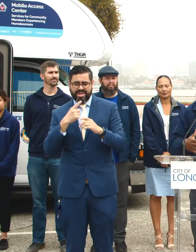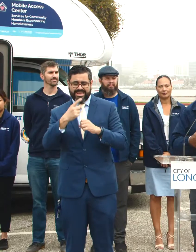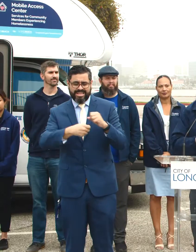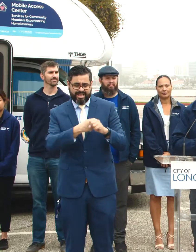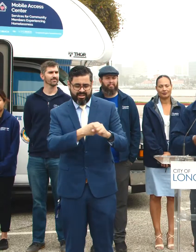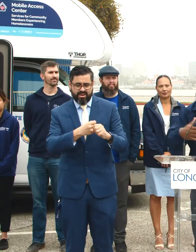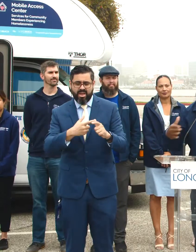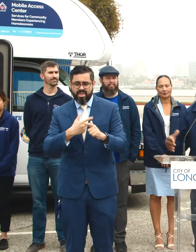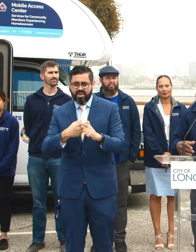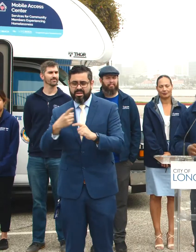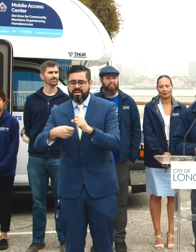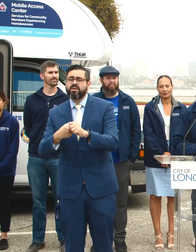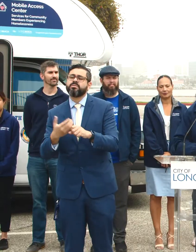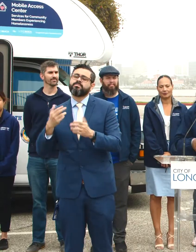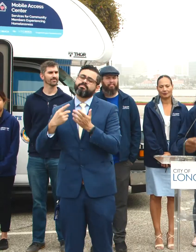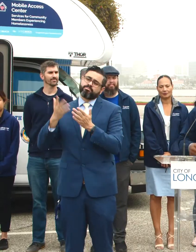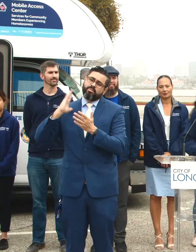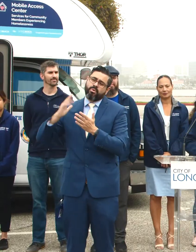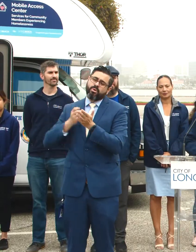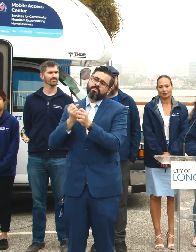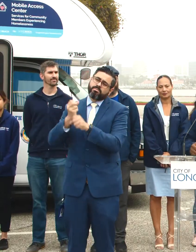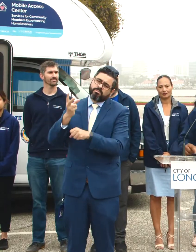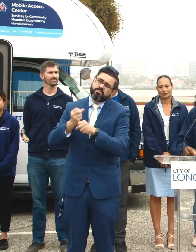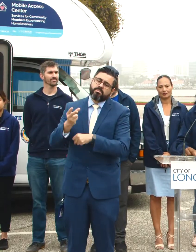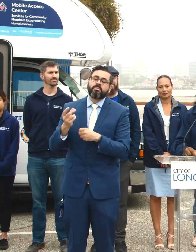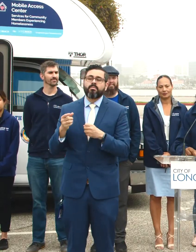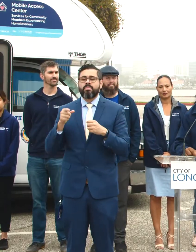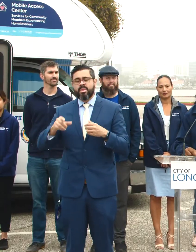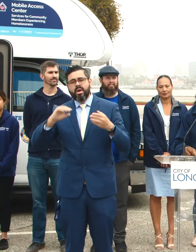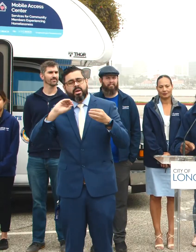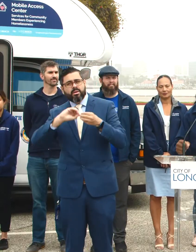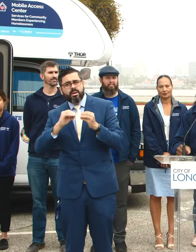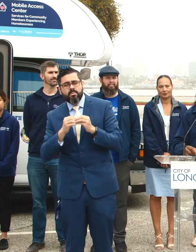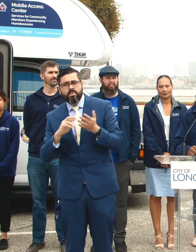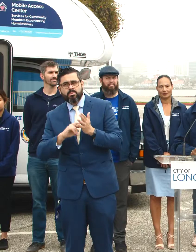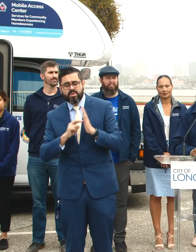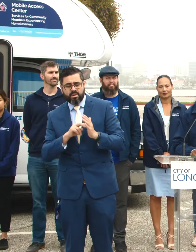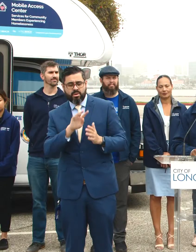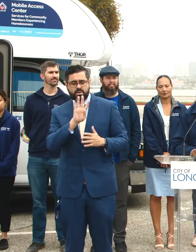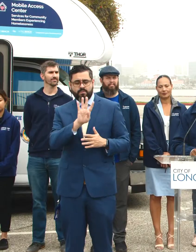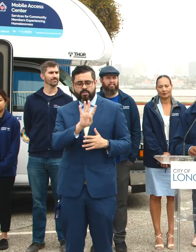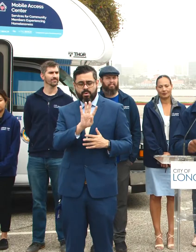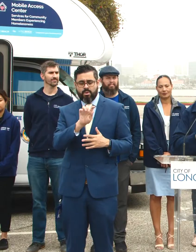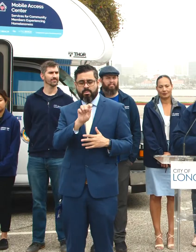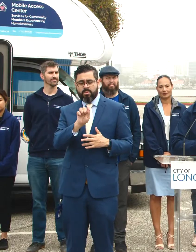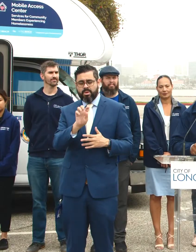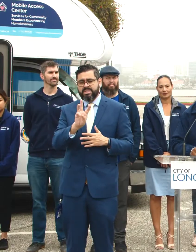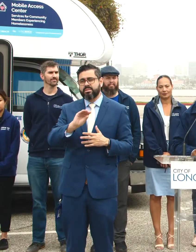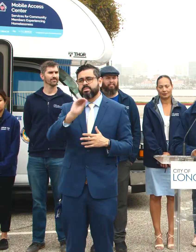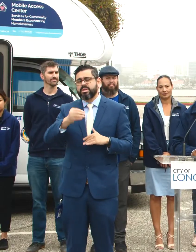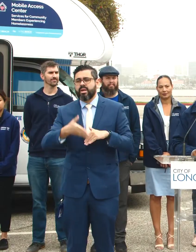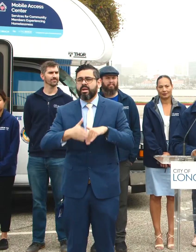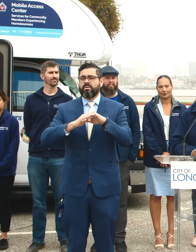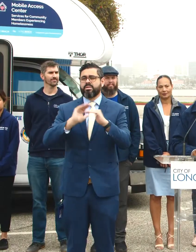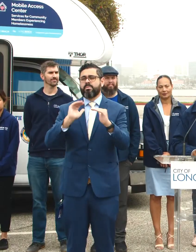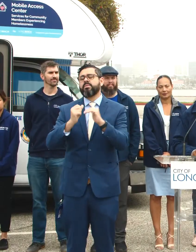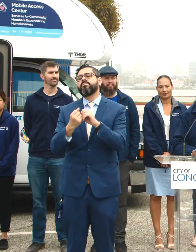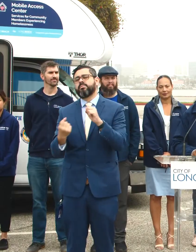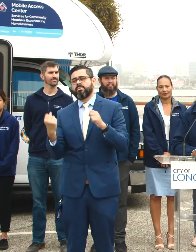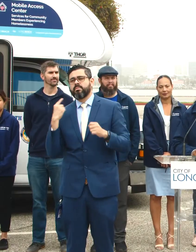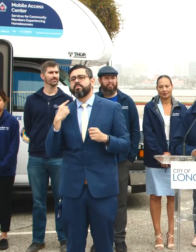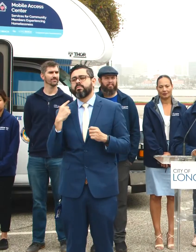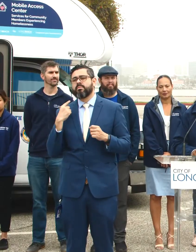year-over-year count instead of 2 years. And in this year-over-year count, this number signifies a 4.6% increase from last year, which